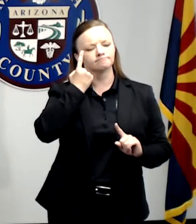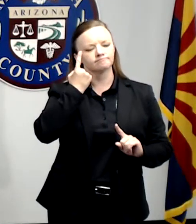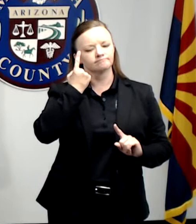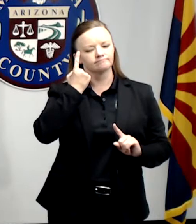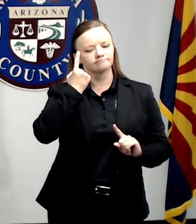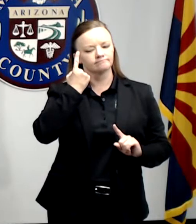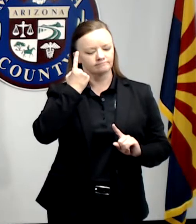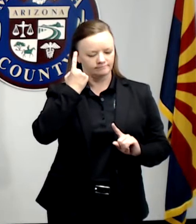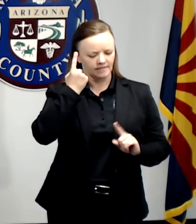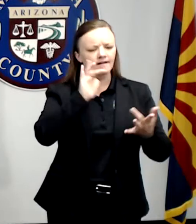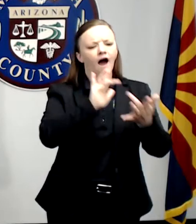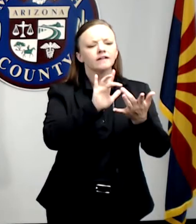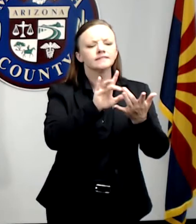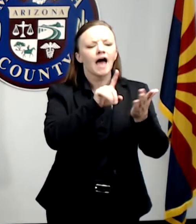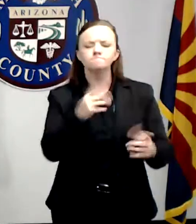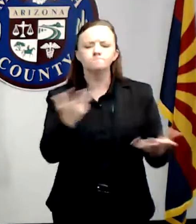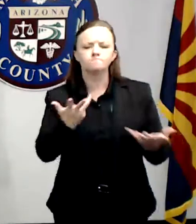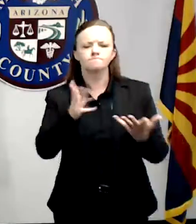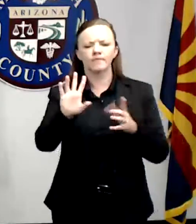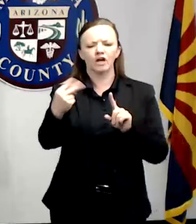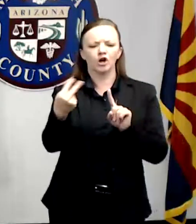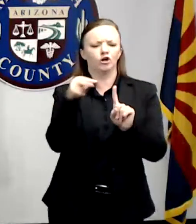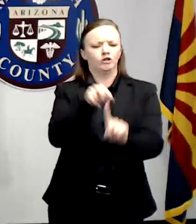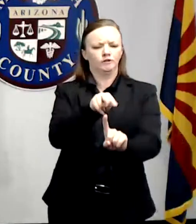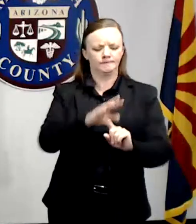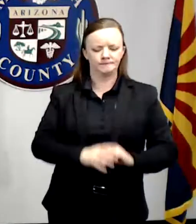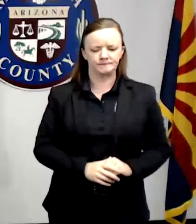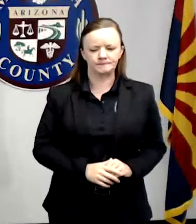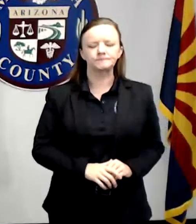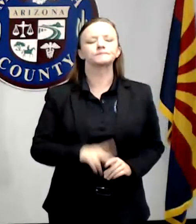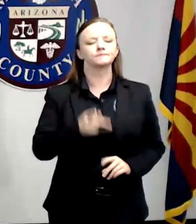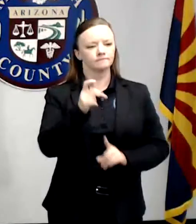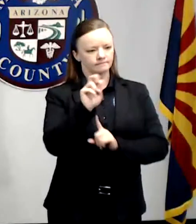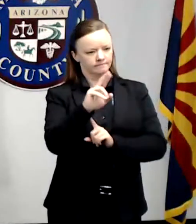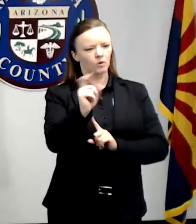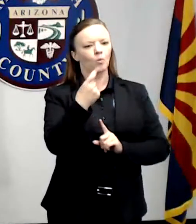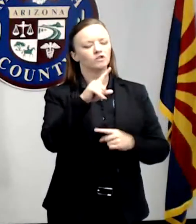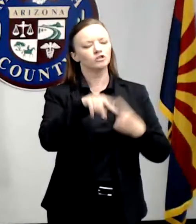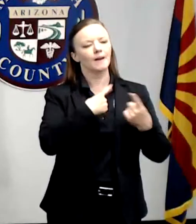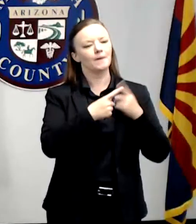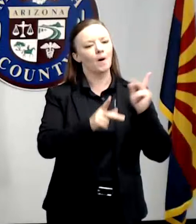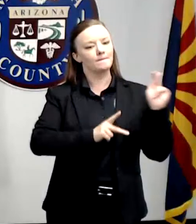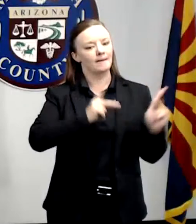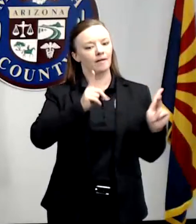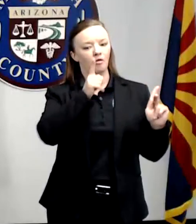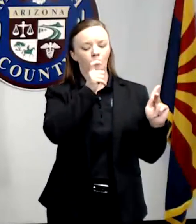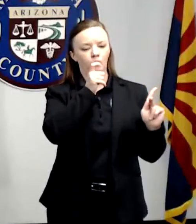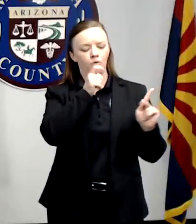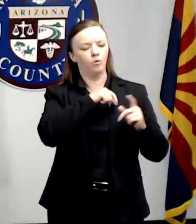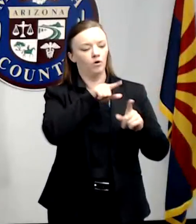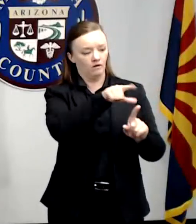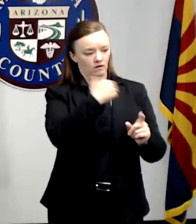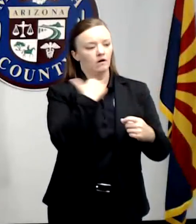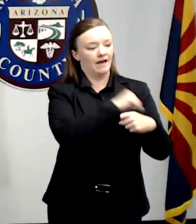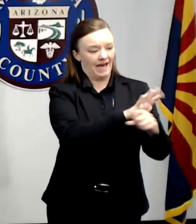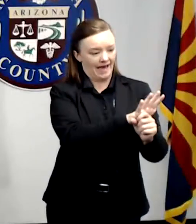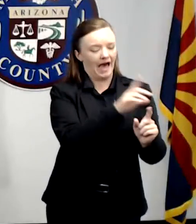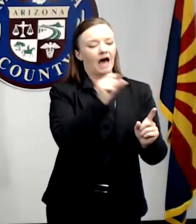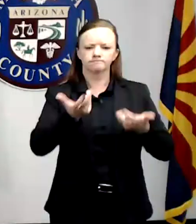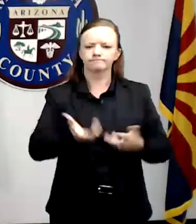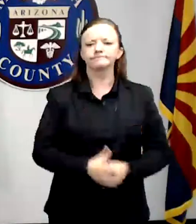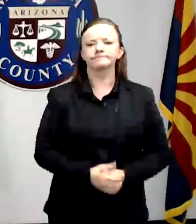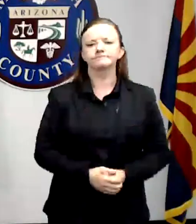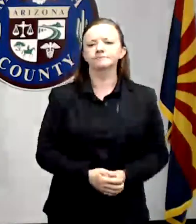to contact tracing during? So Peter, with the question about the people that we're reaching out to after we get a